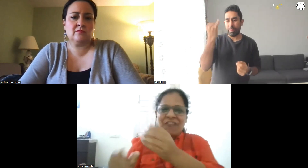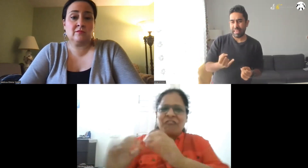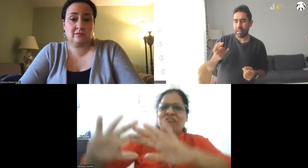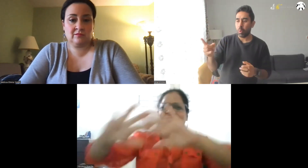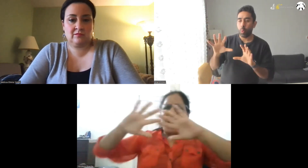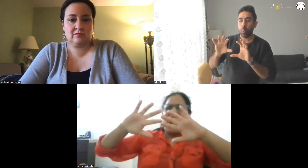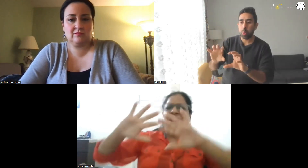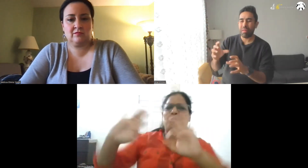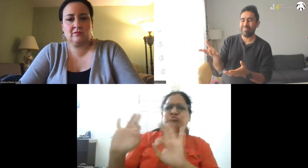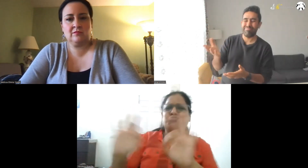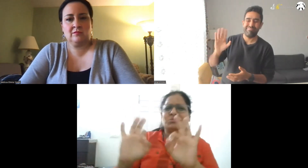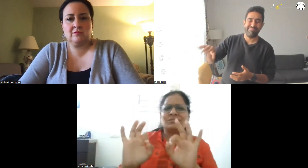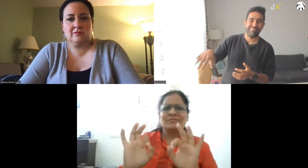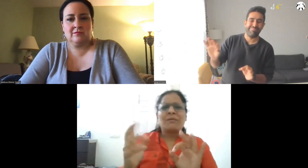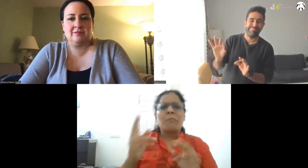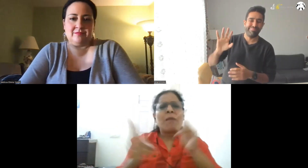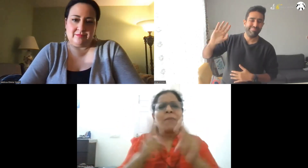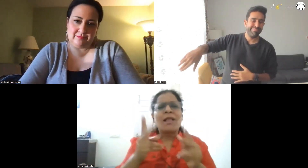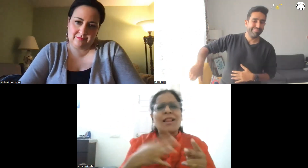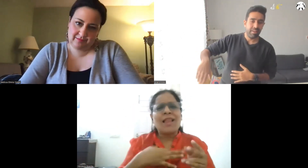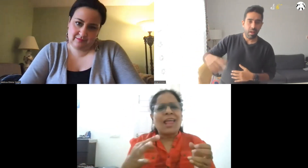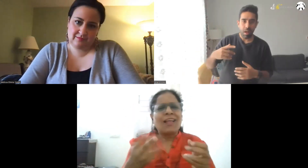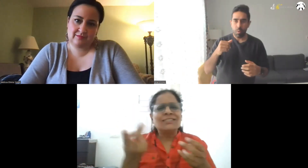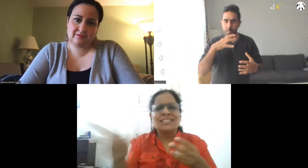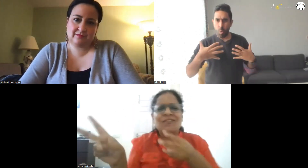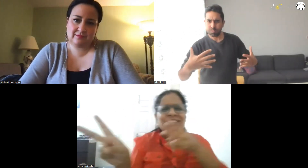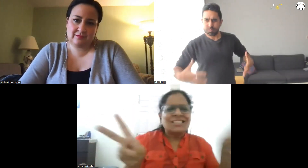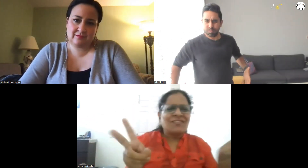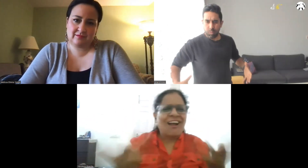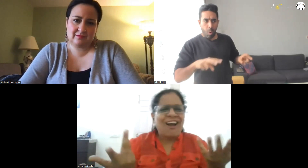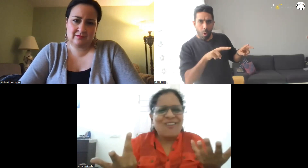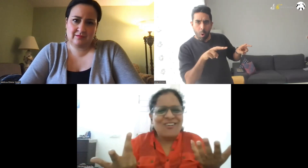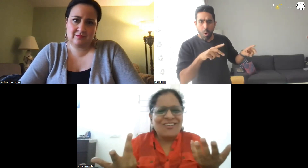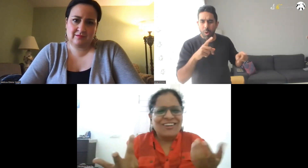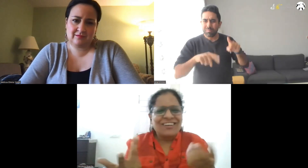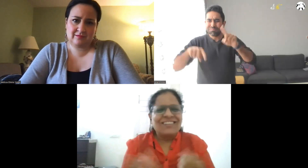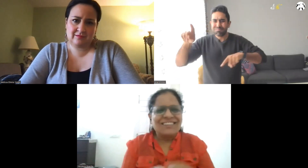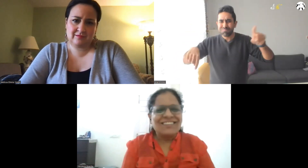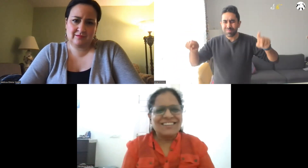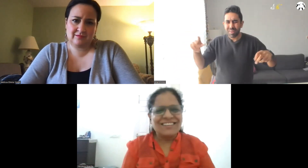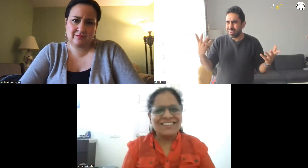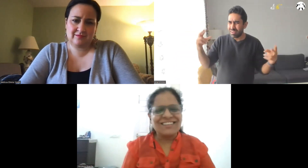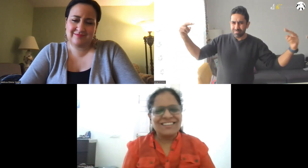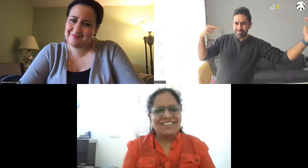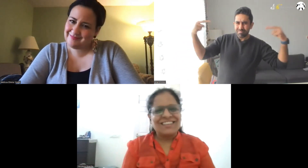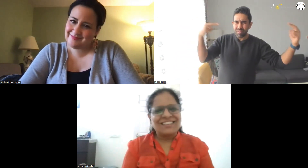And when we see a thin person, there is no hips we can find around their body.